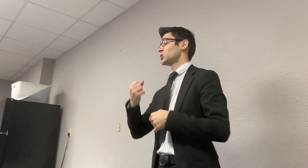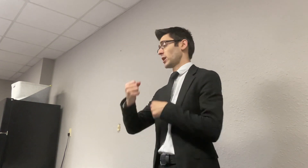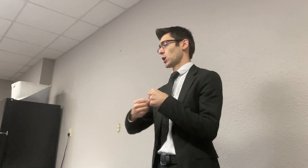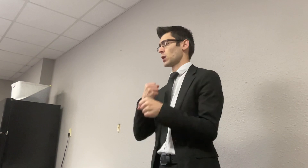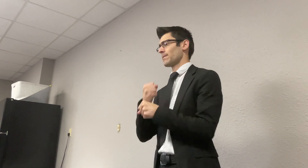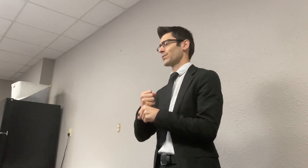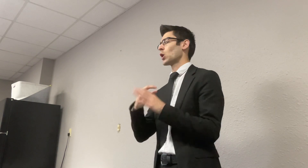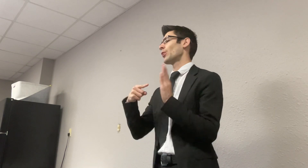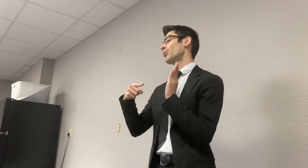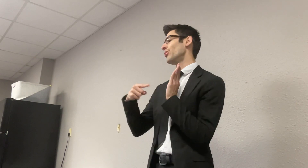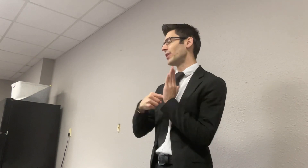year,